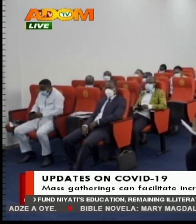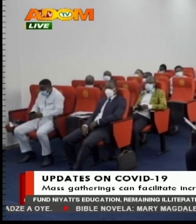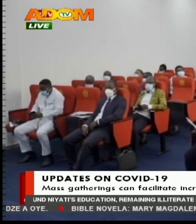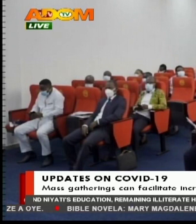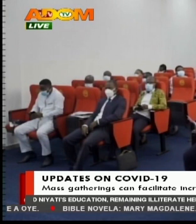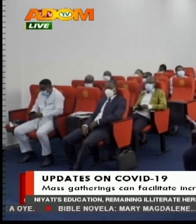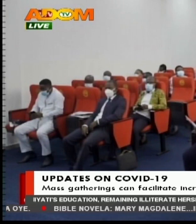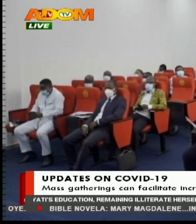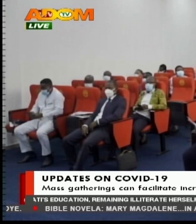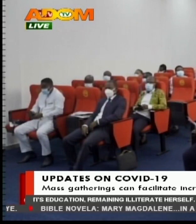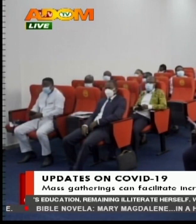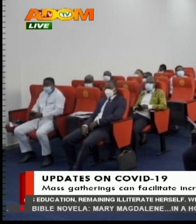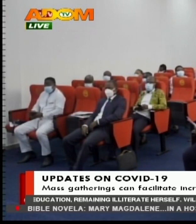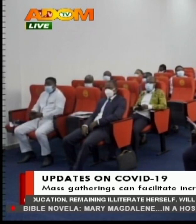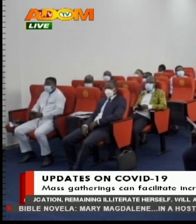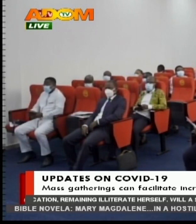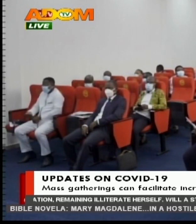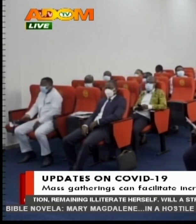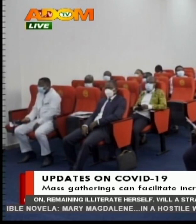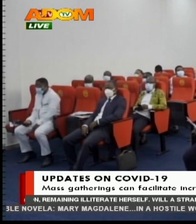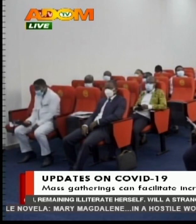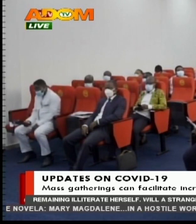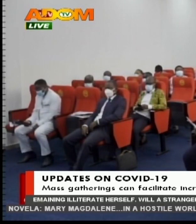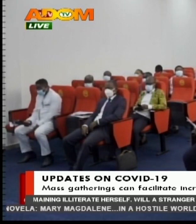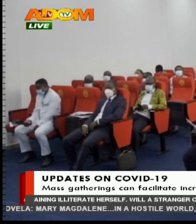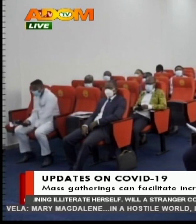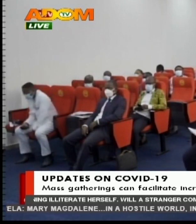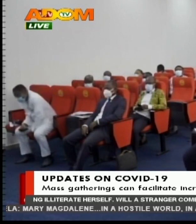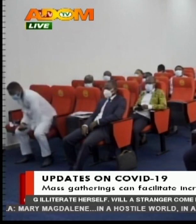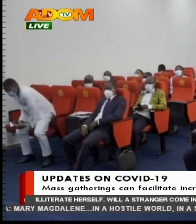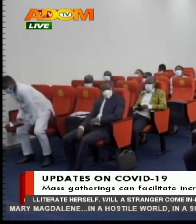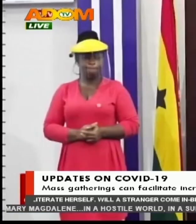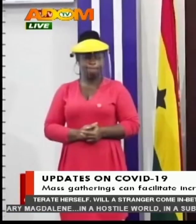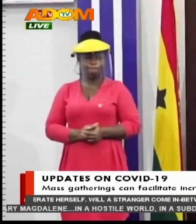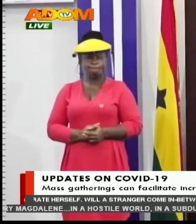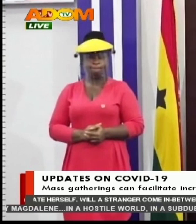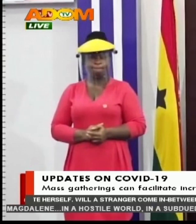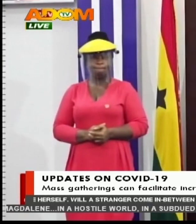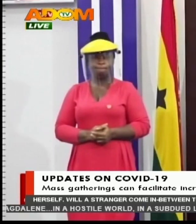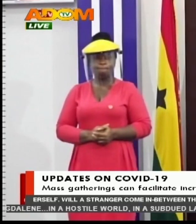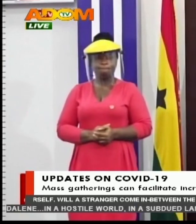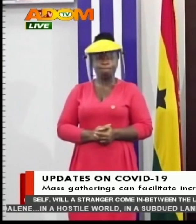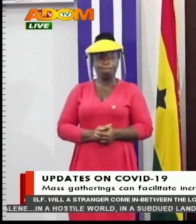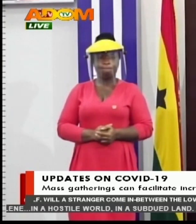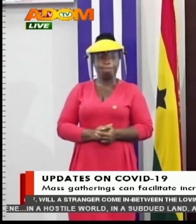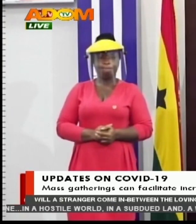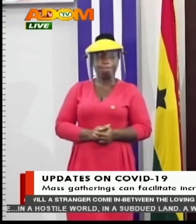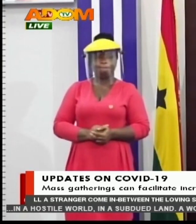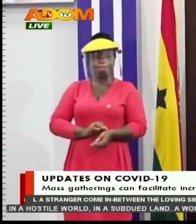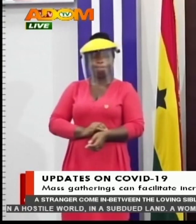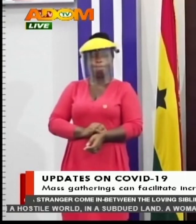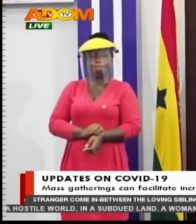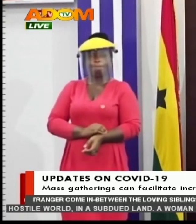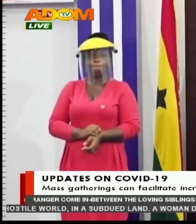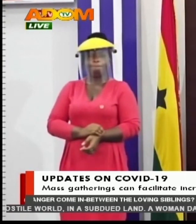Good morning, Honorable Minister, Honorable Deputy Ministers, ladies and gentlemen. I'm here